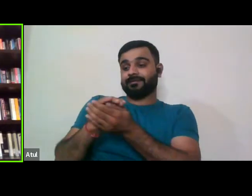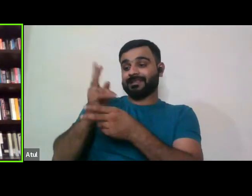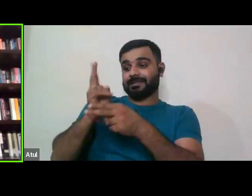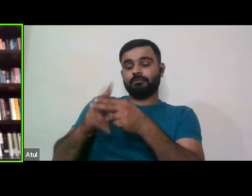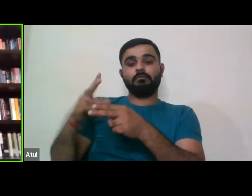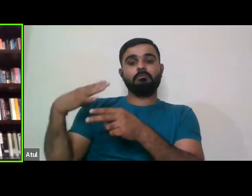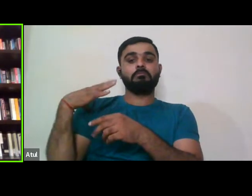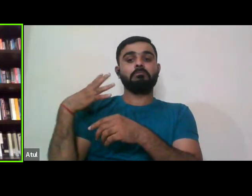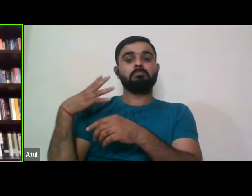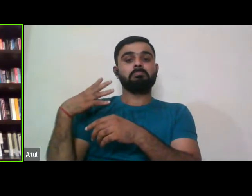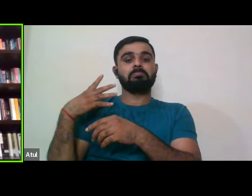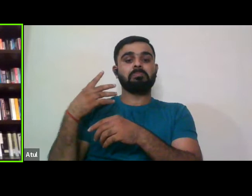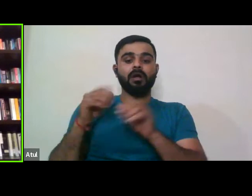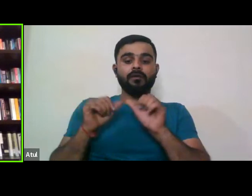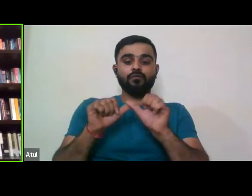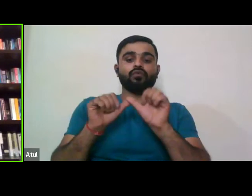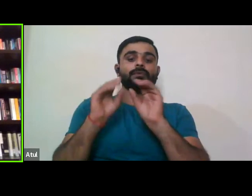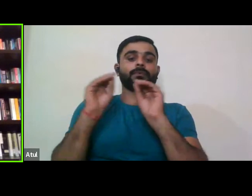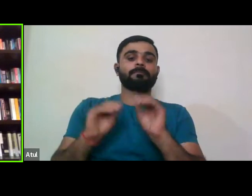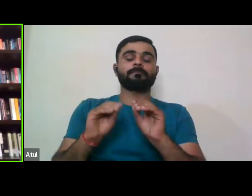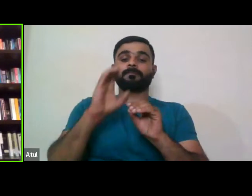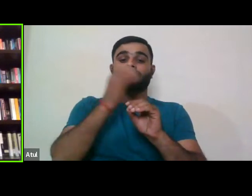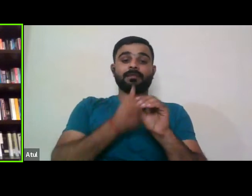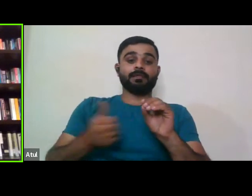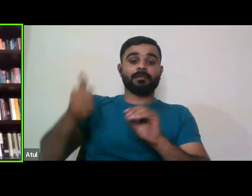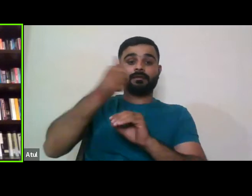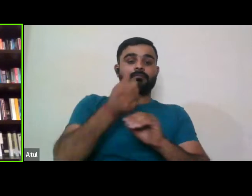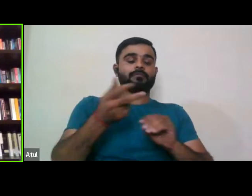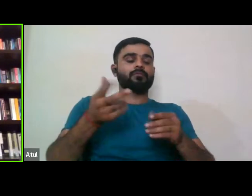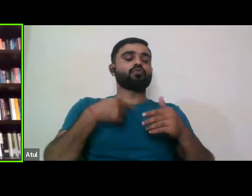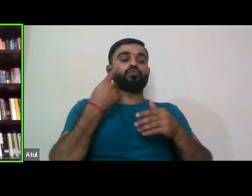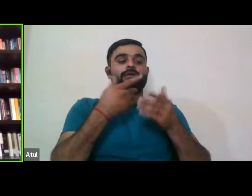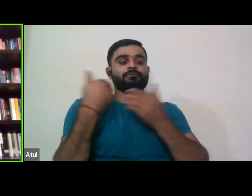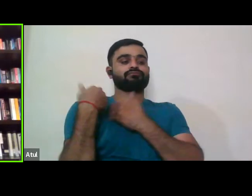right? So the Chief Justice gets to over-assign